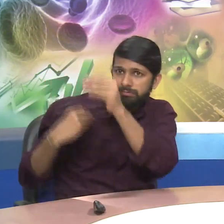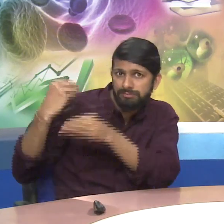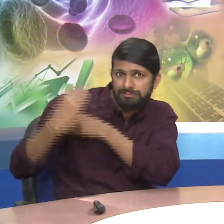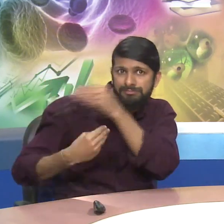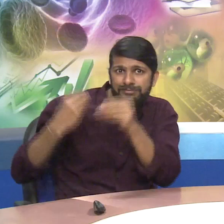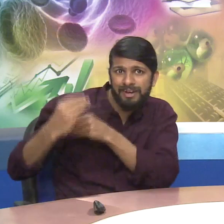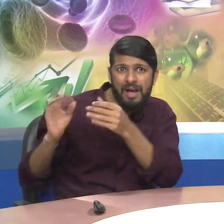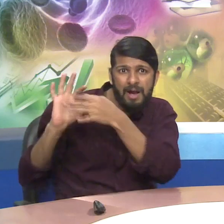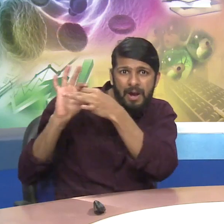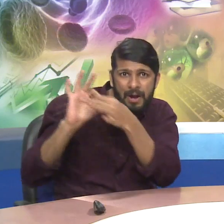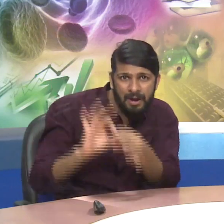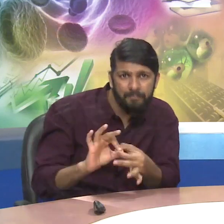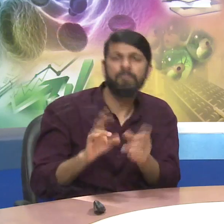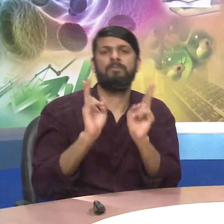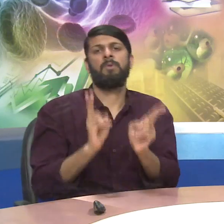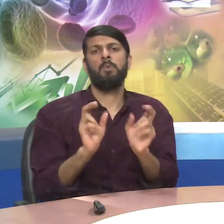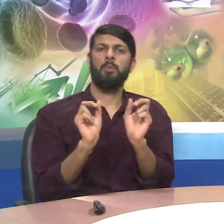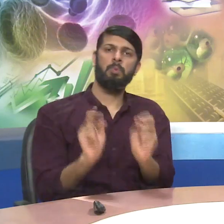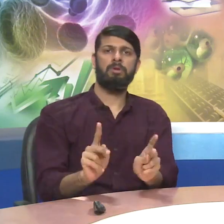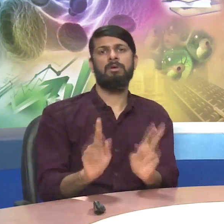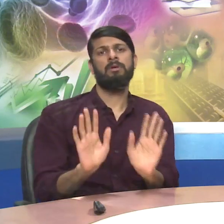any religion he or she belongs to.